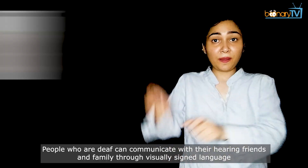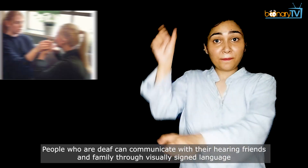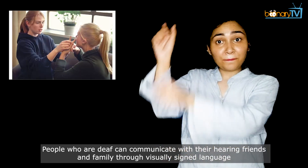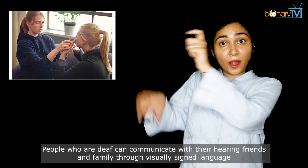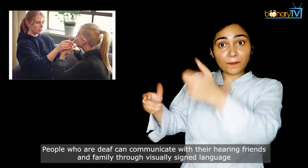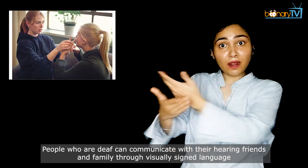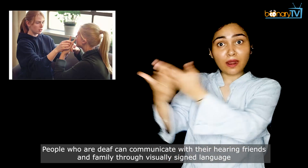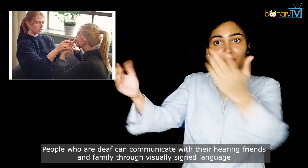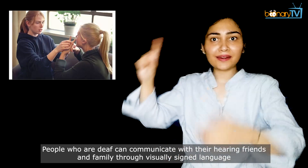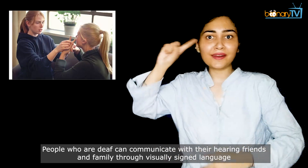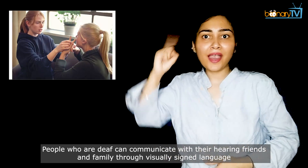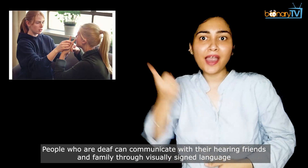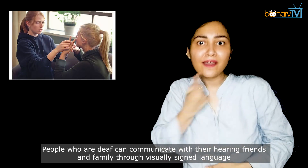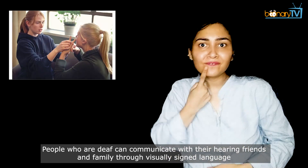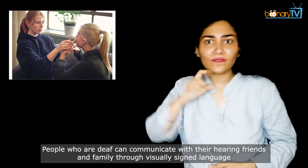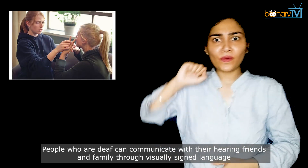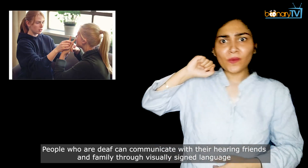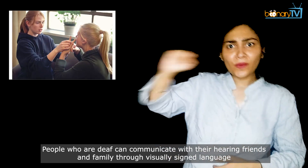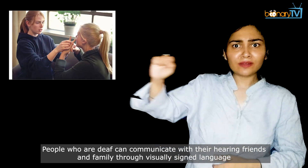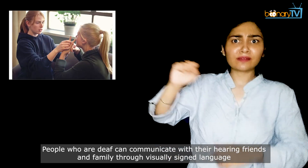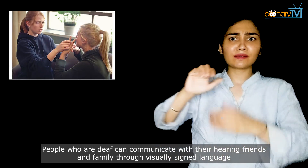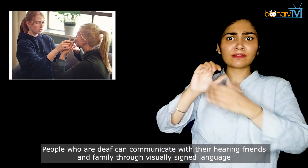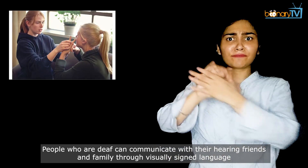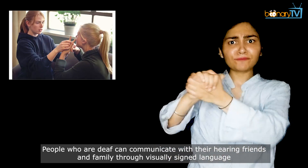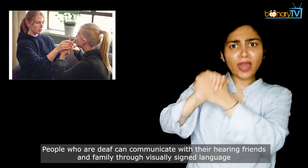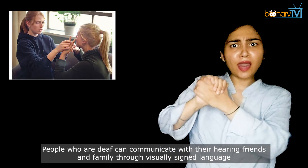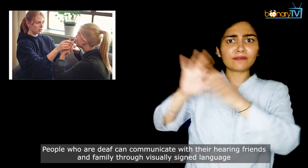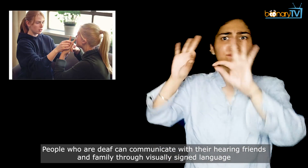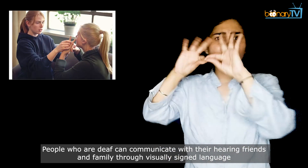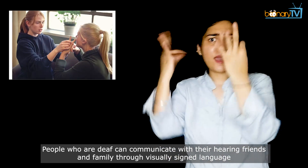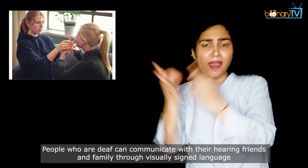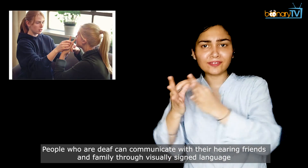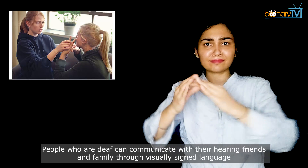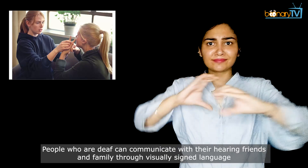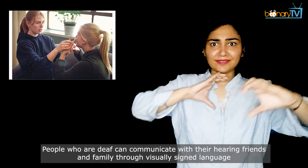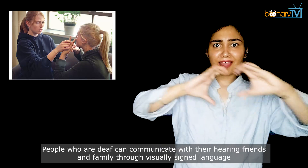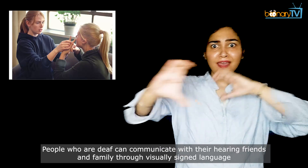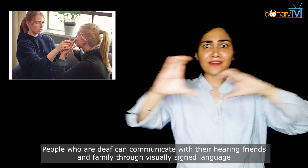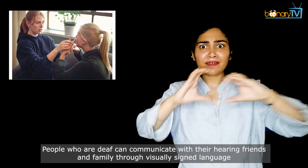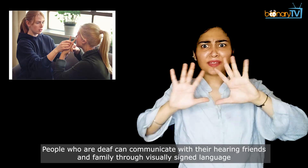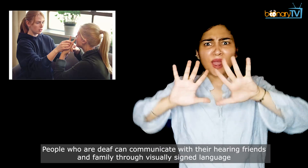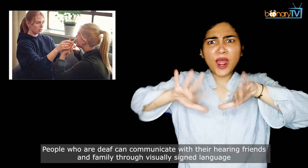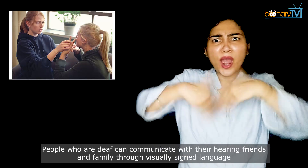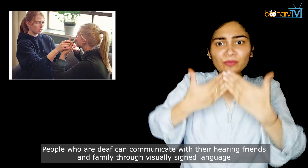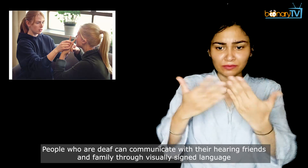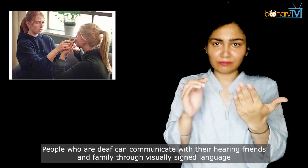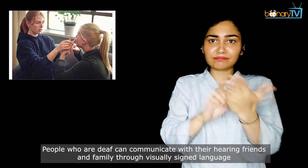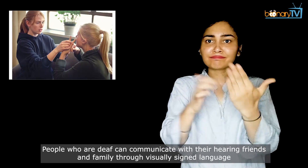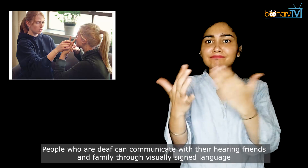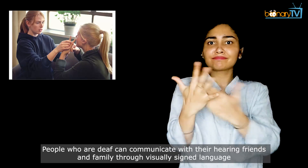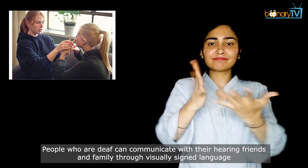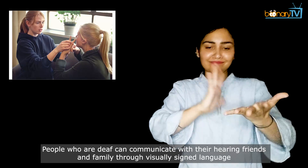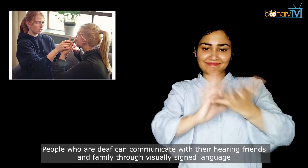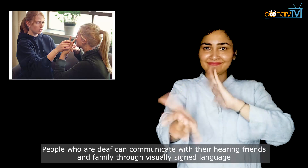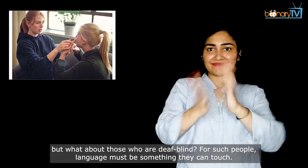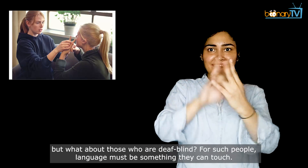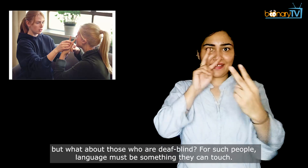People who are deaf can communicate with their hearing friends and family through visually signed language. But